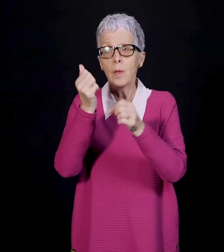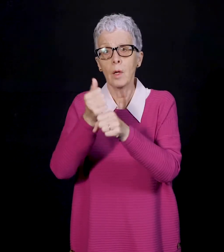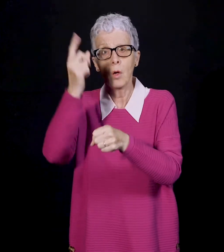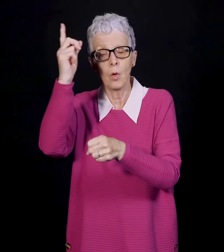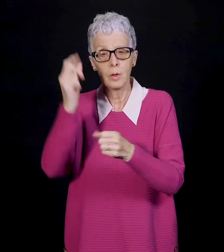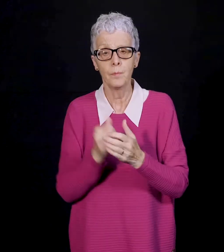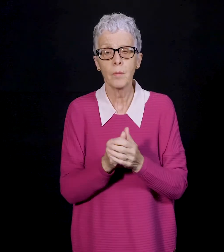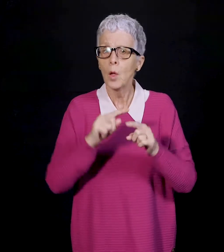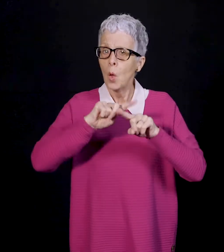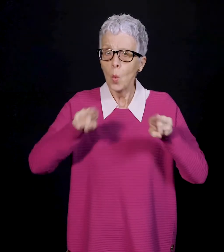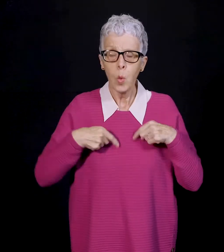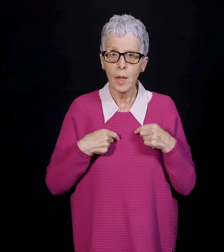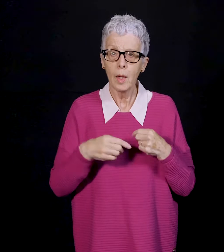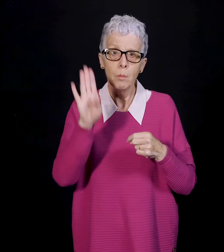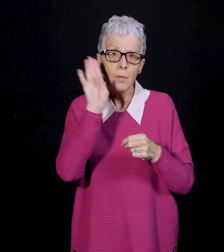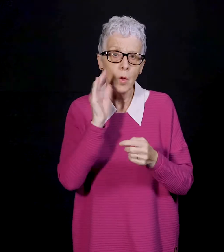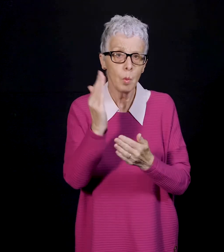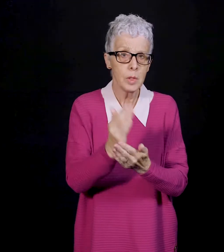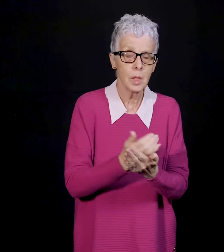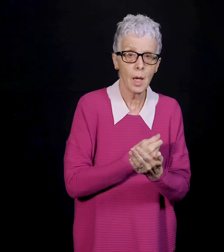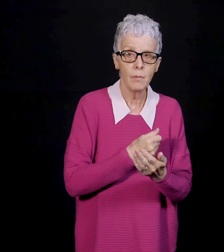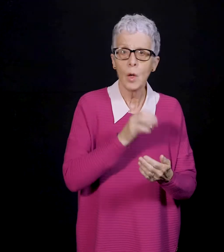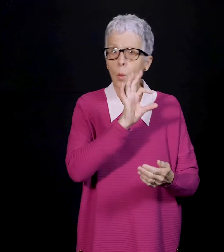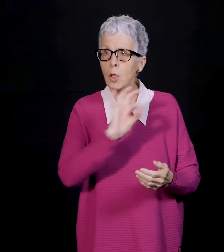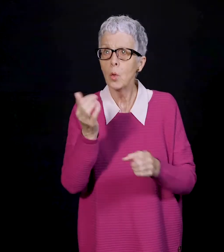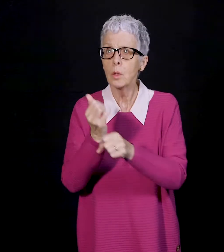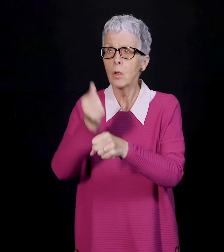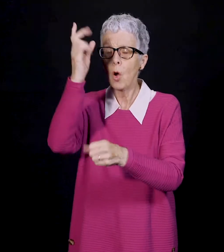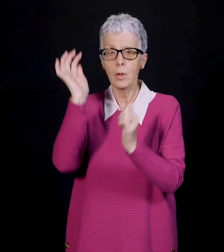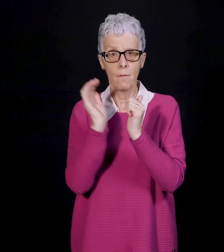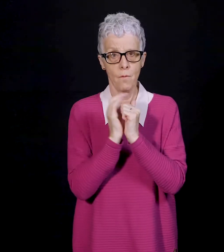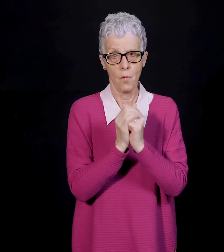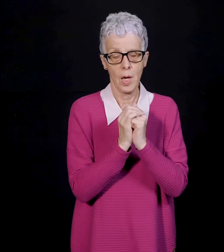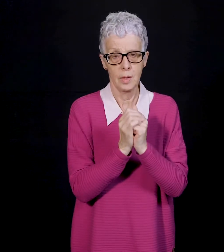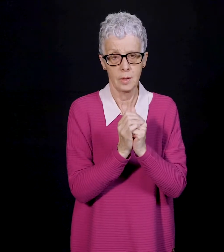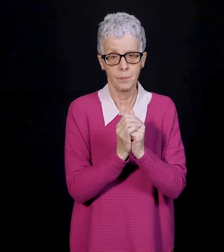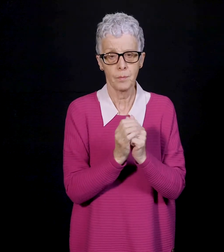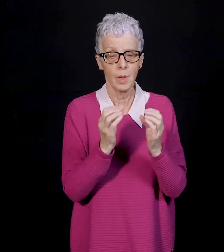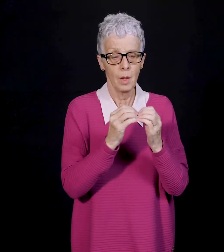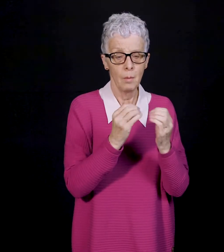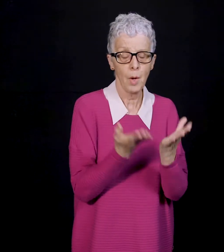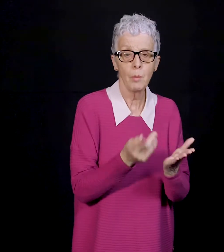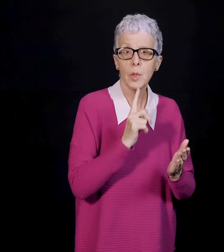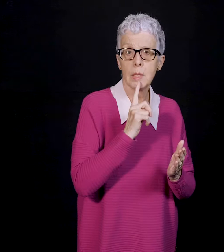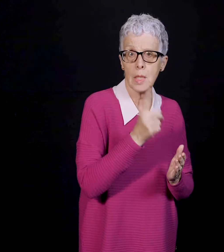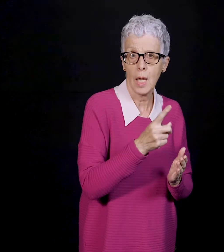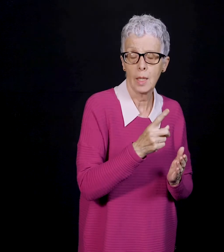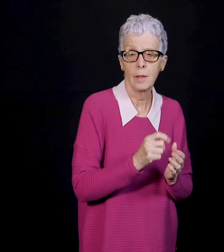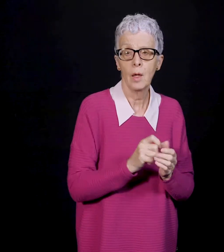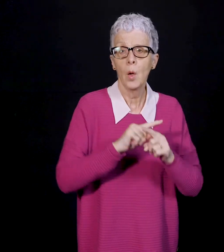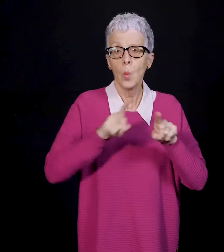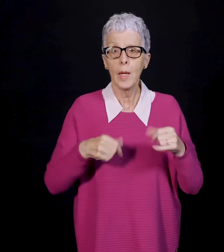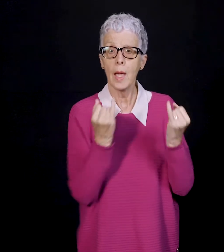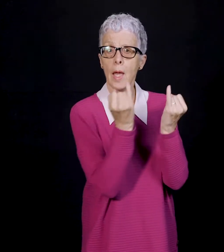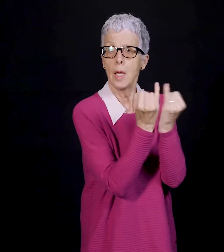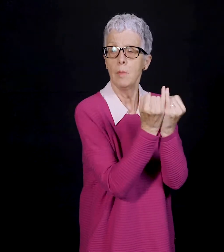Jesus Christ, as not being God's friends. We are, the Bible puts a word there that is enmity,